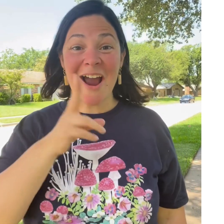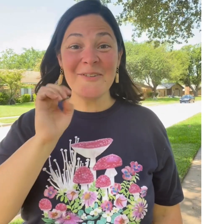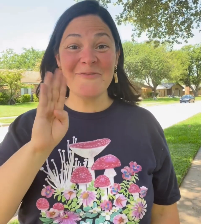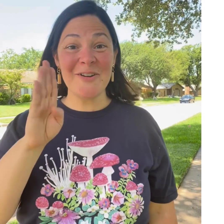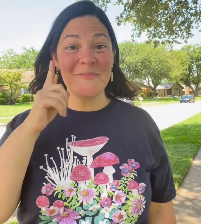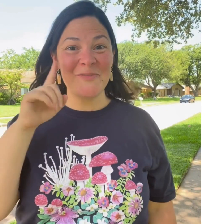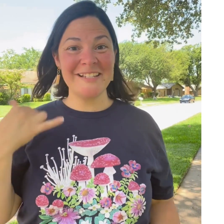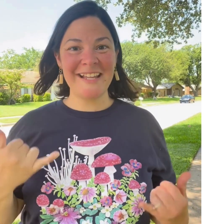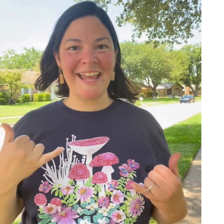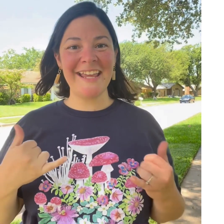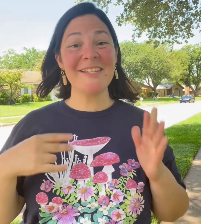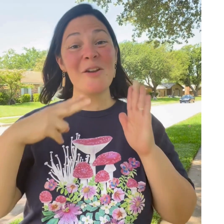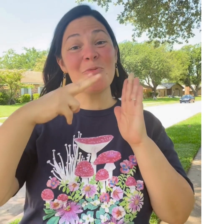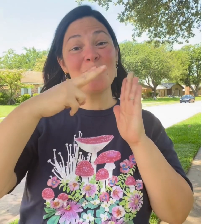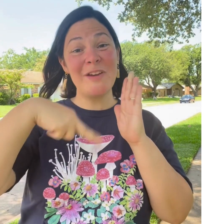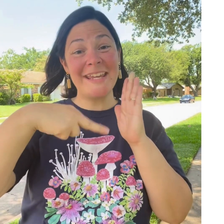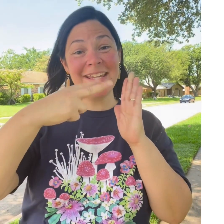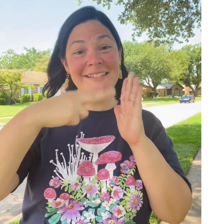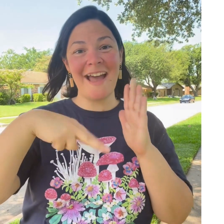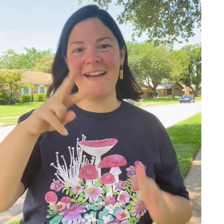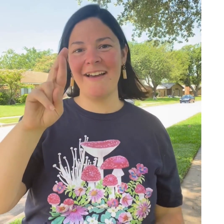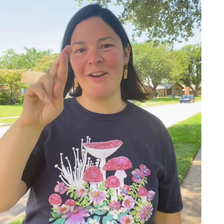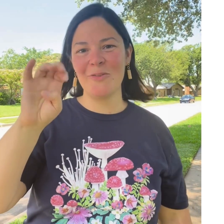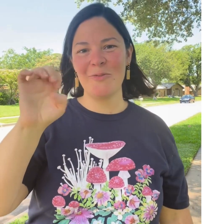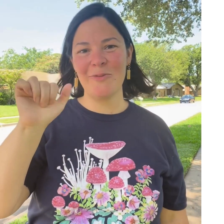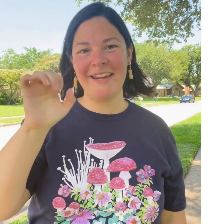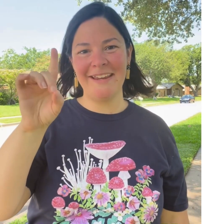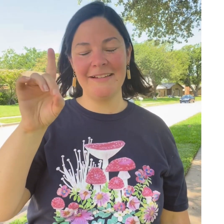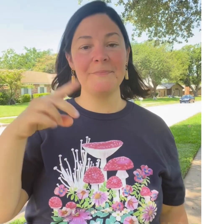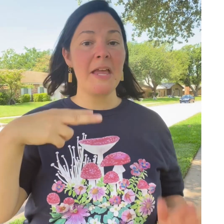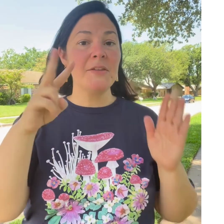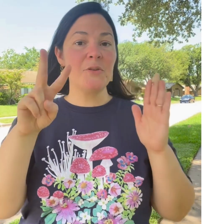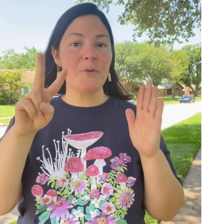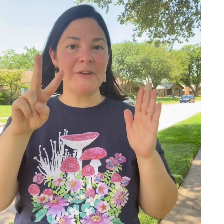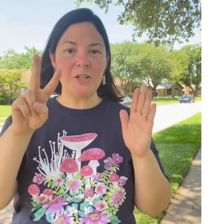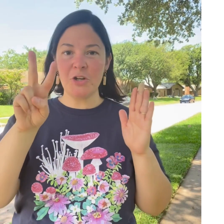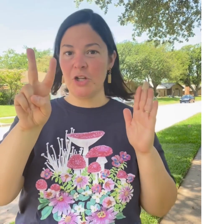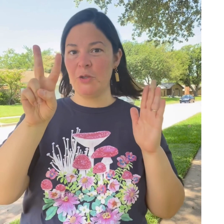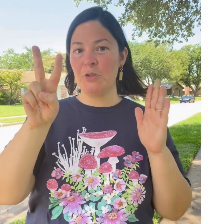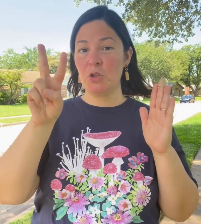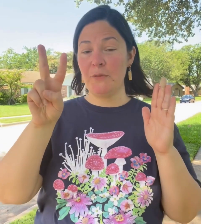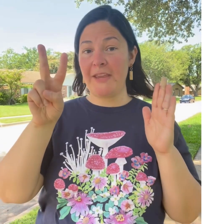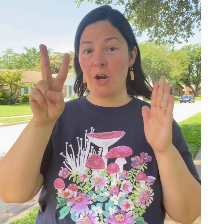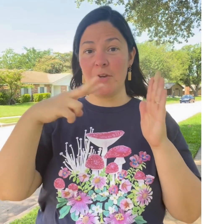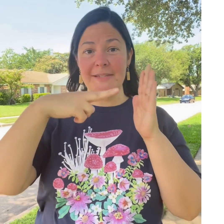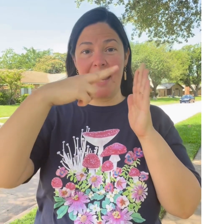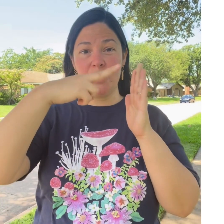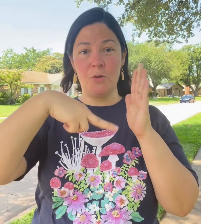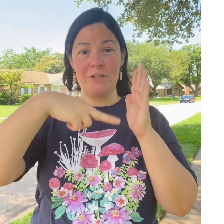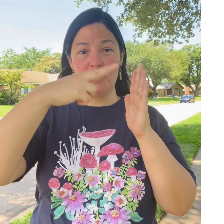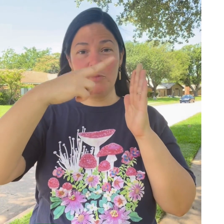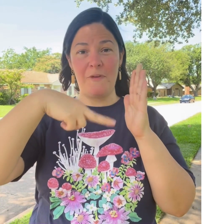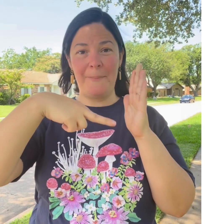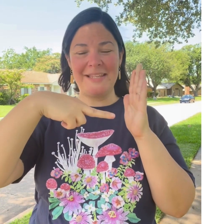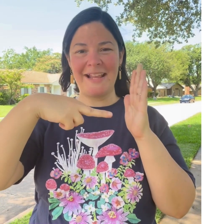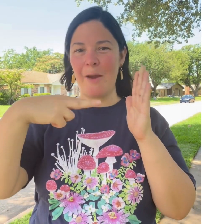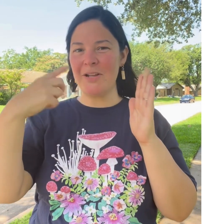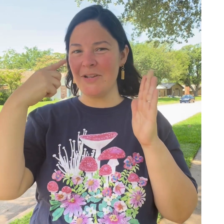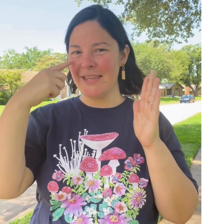Our verb for today is read. Read. So for read, you're going to use your two fingers and you're going to up and down. I want you to think that